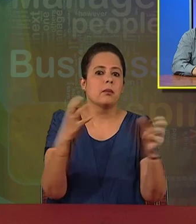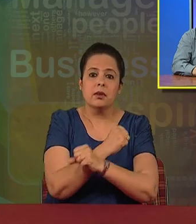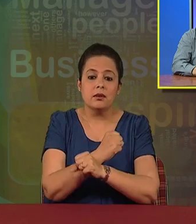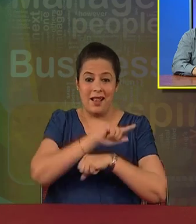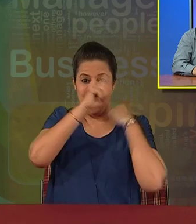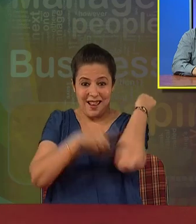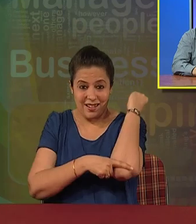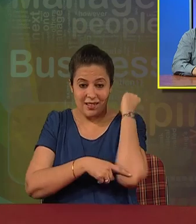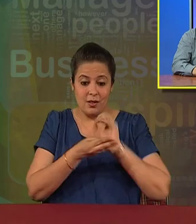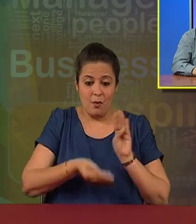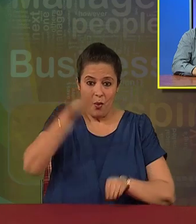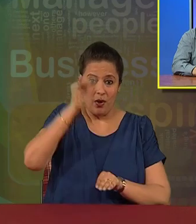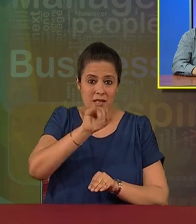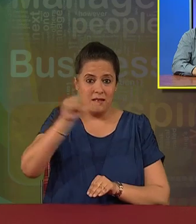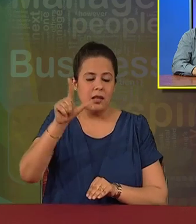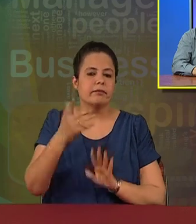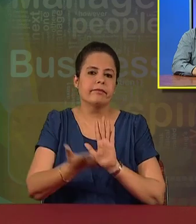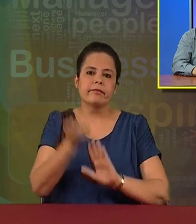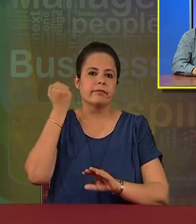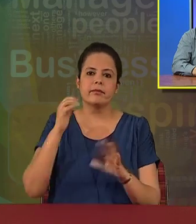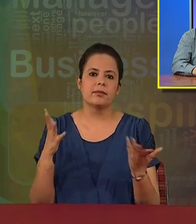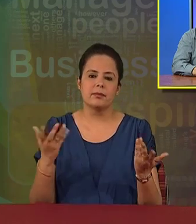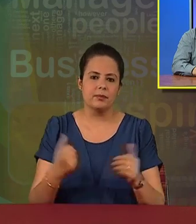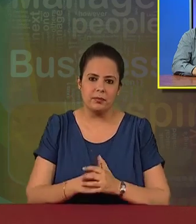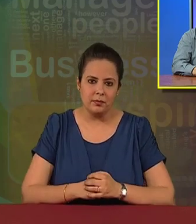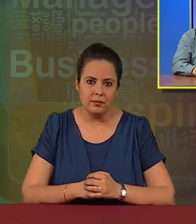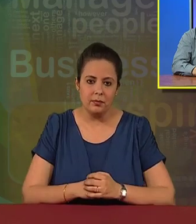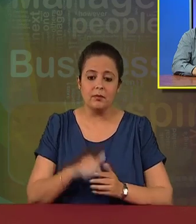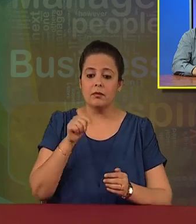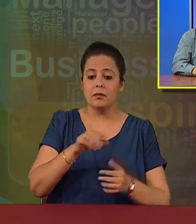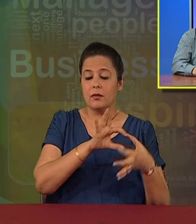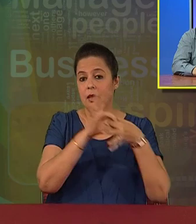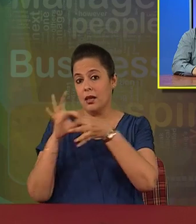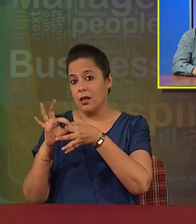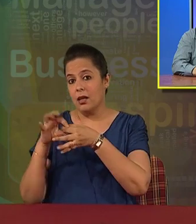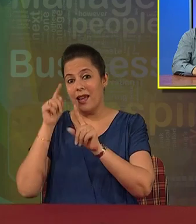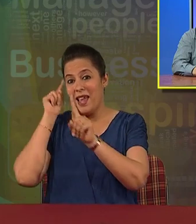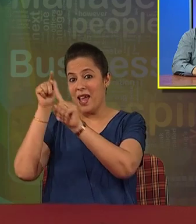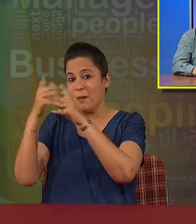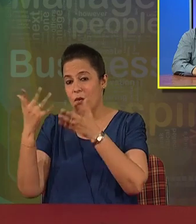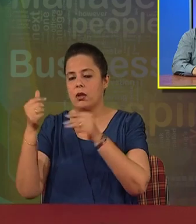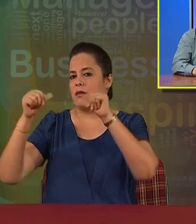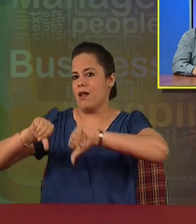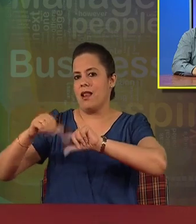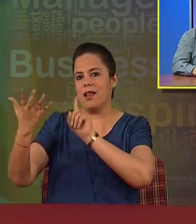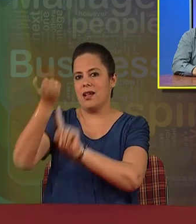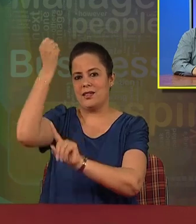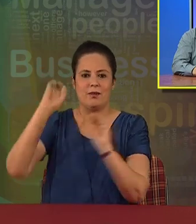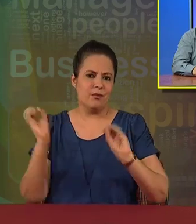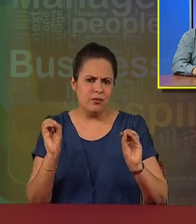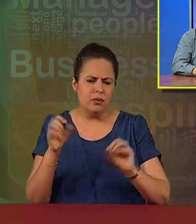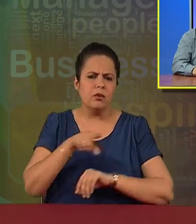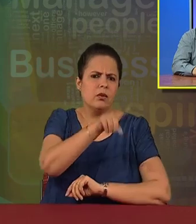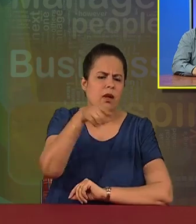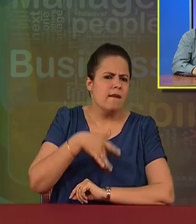not met. As a result, the business fails in achieving its targets. What do you feel like,